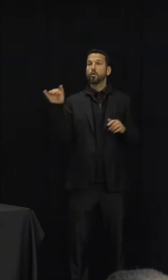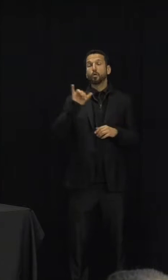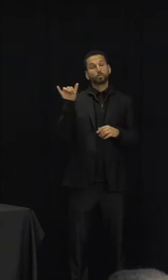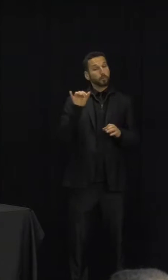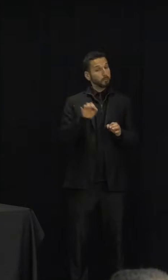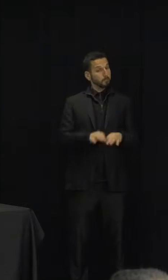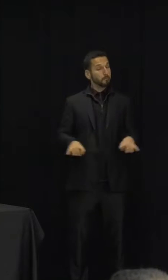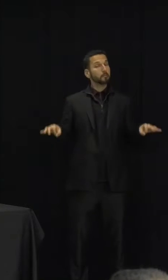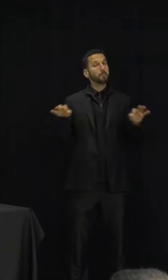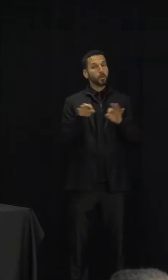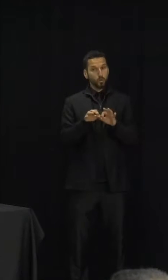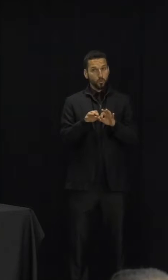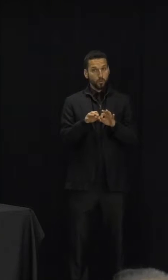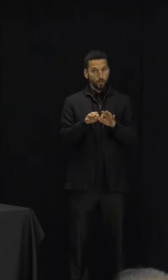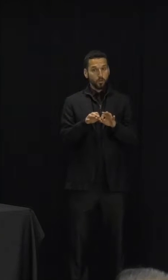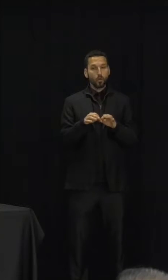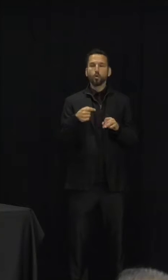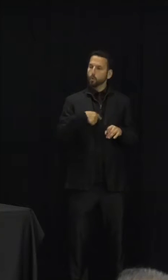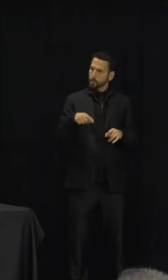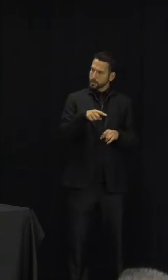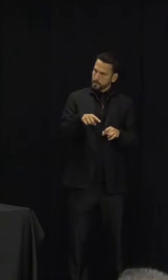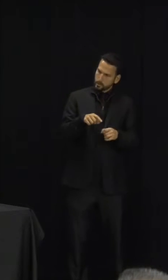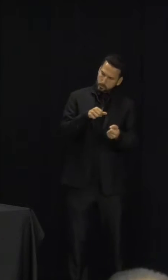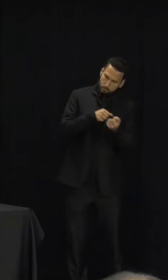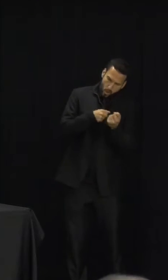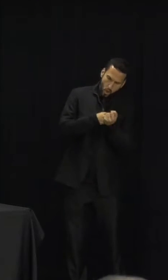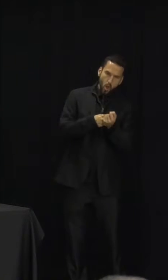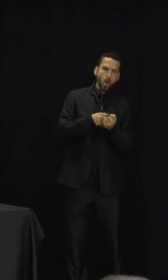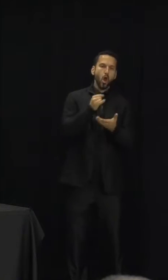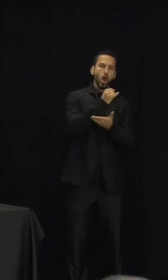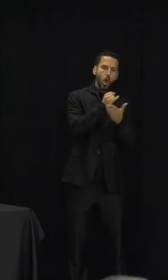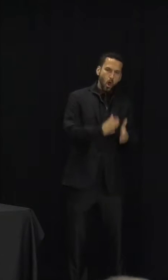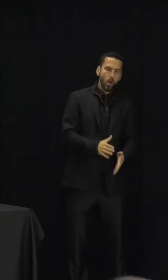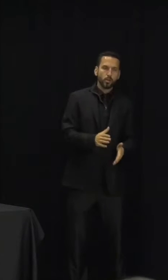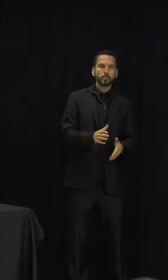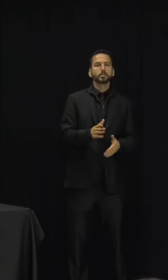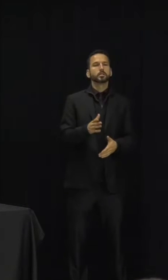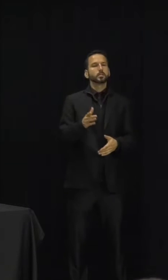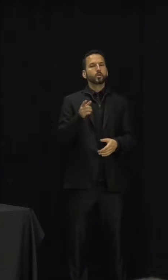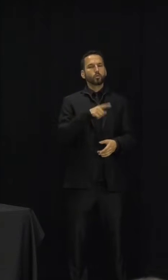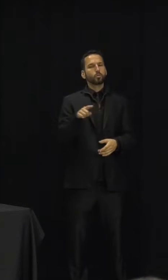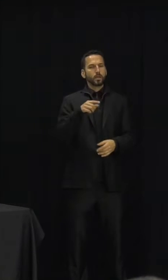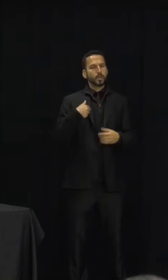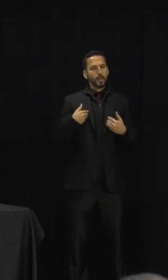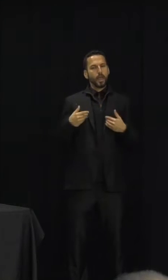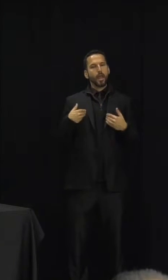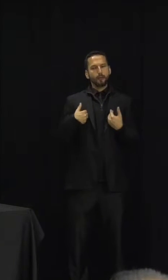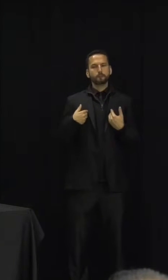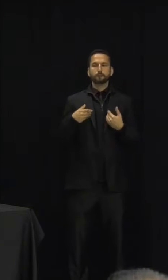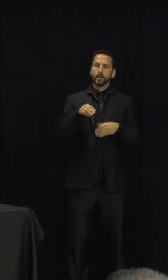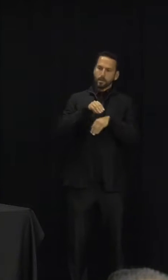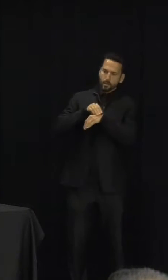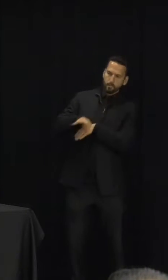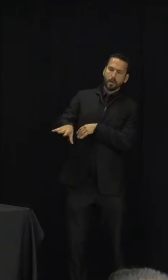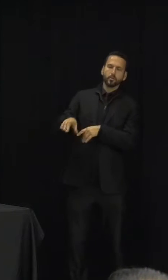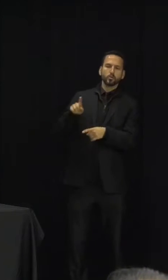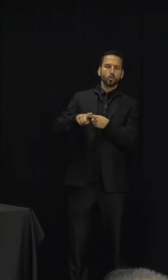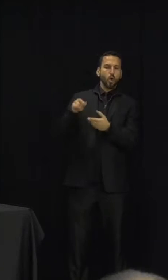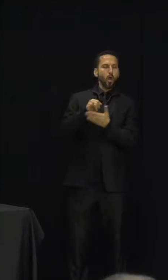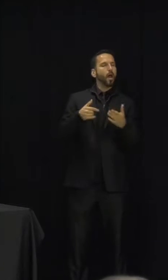Hannah reported, which does conspicuously and specifically address disability